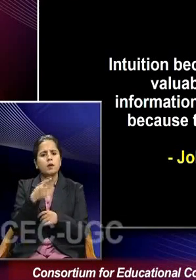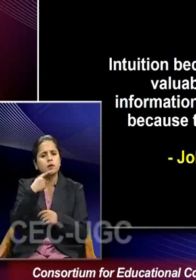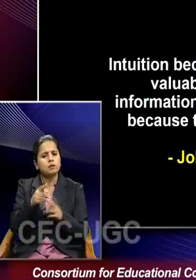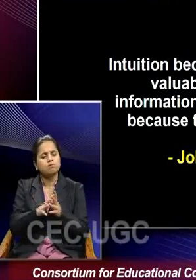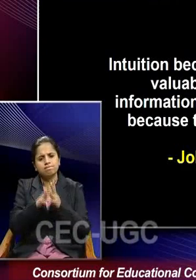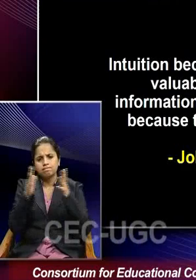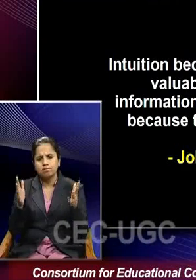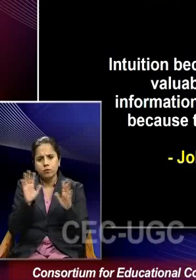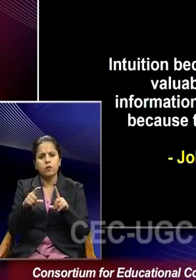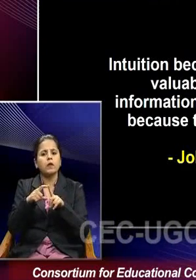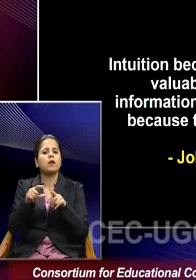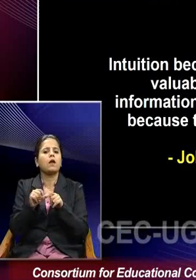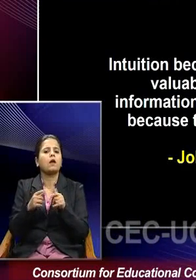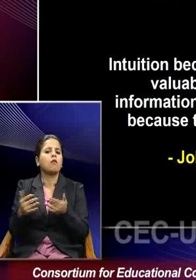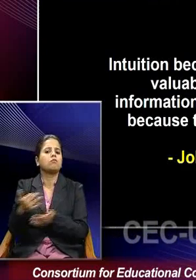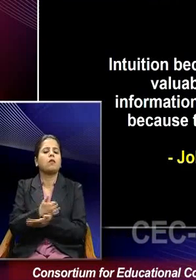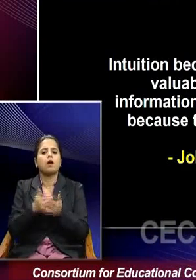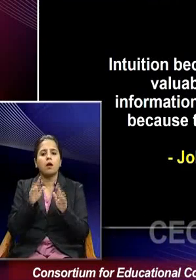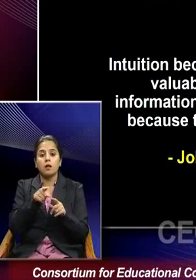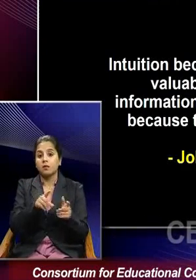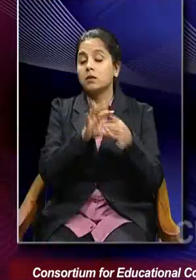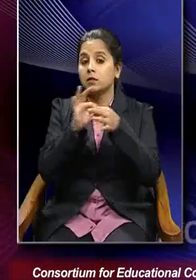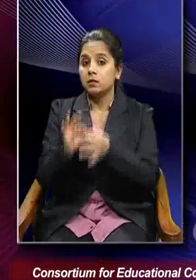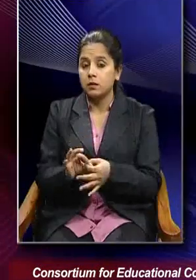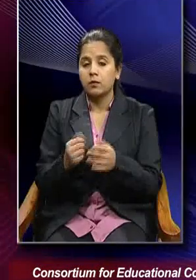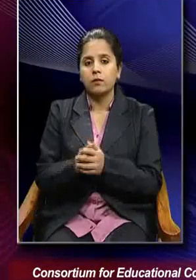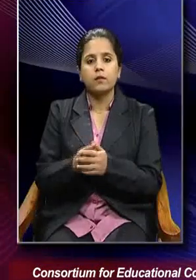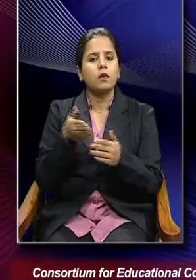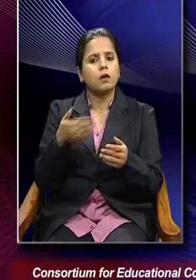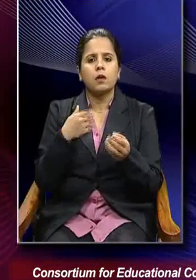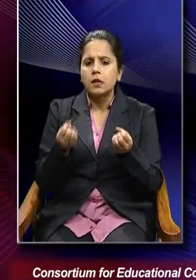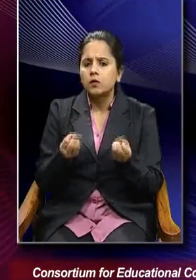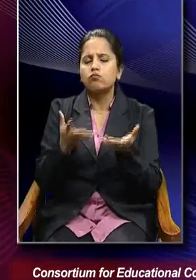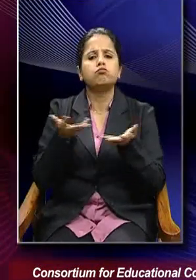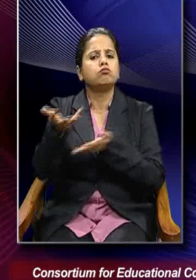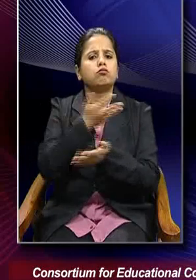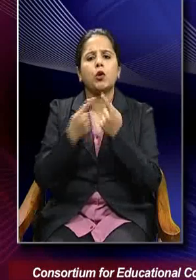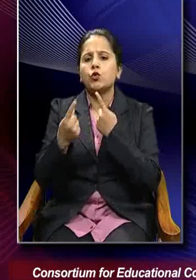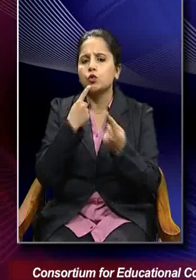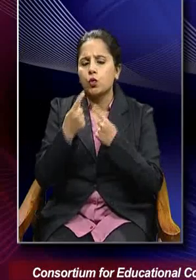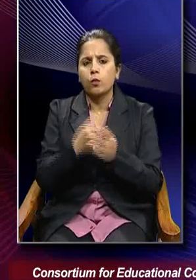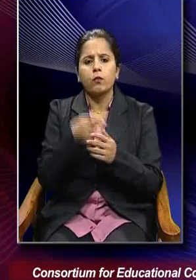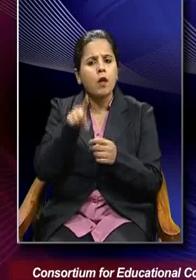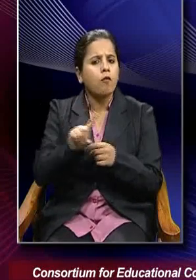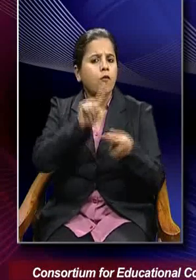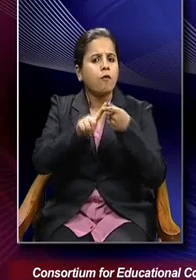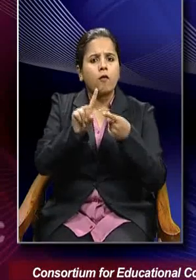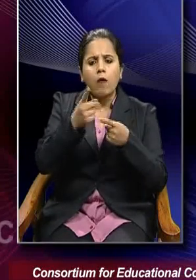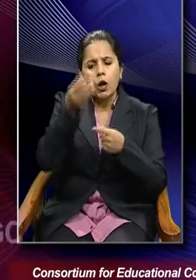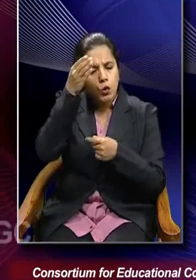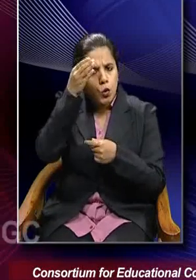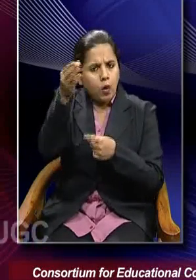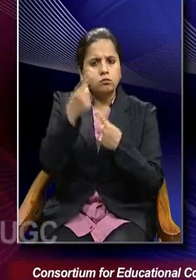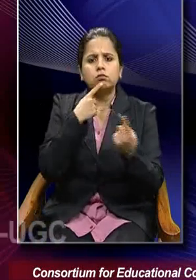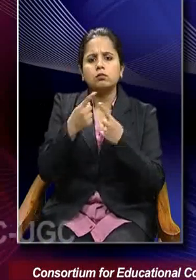much data. With that, let's begin the discussion. And the first concept that